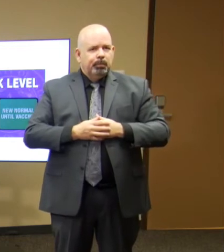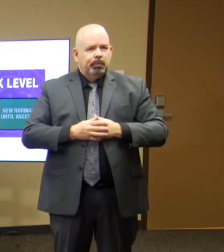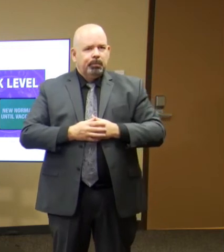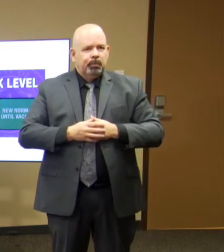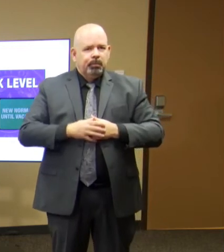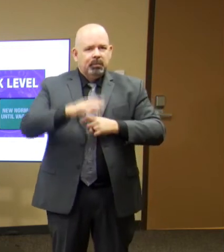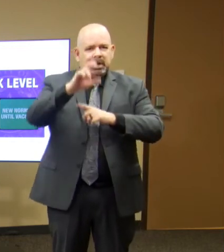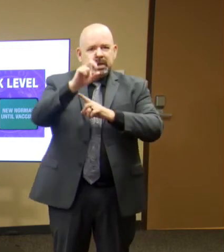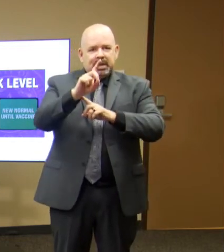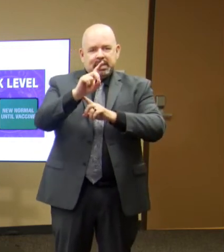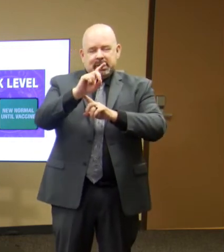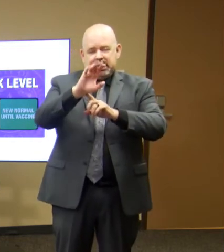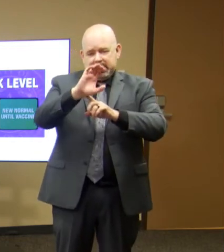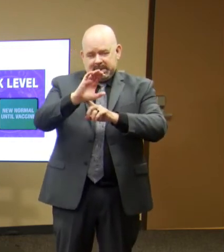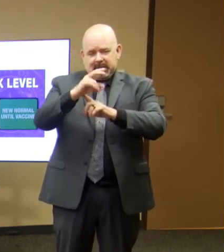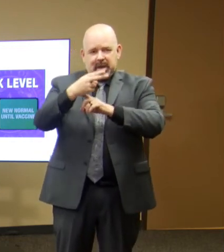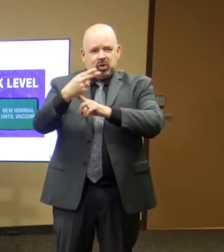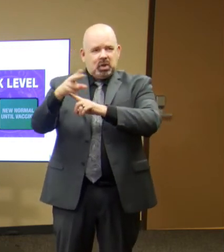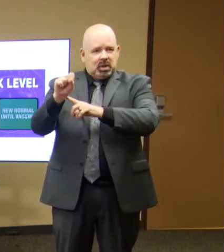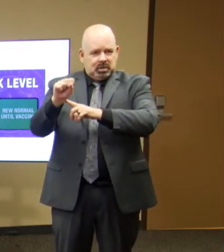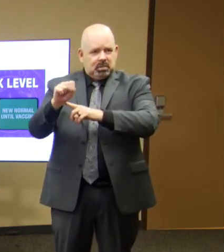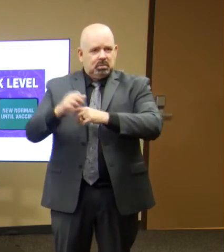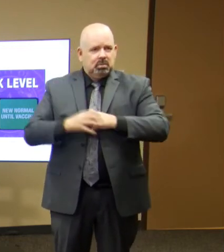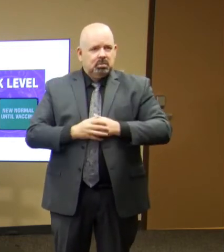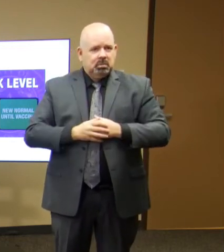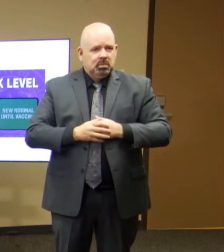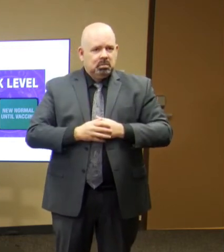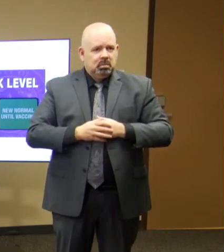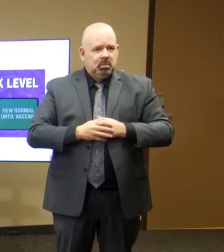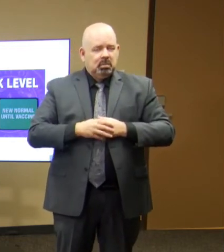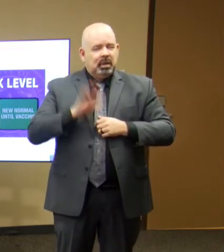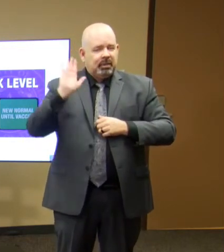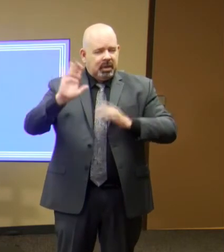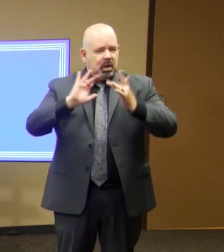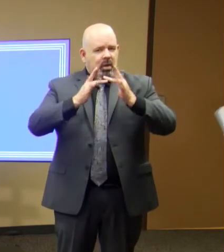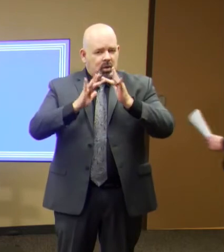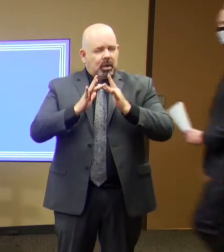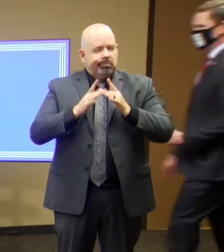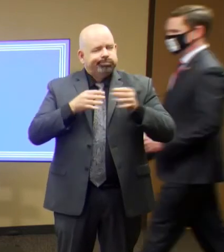Spanish. So that's all I've got. Thank you. I do have one other thing.